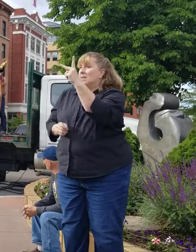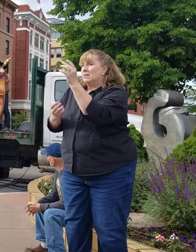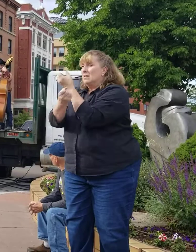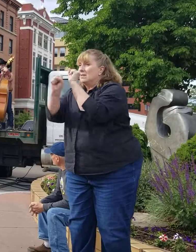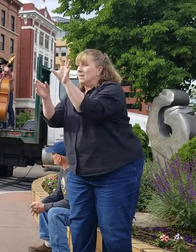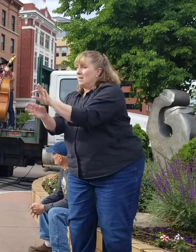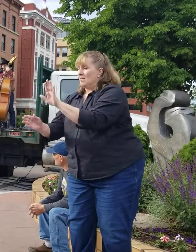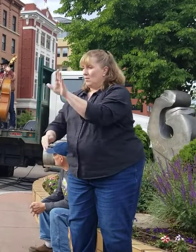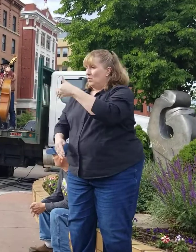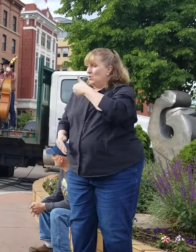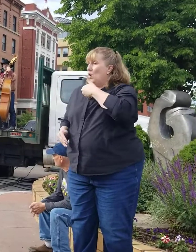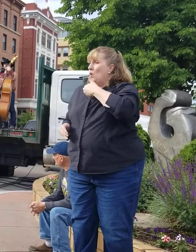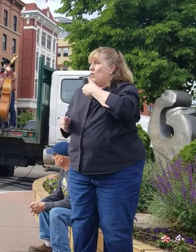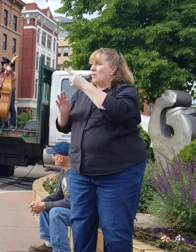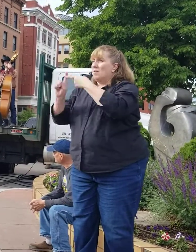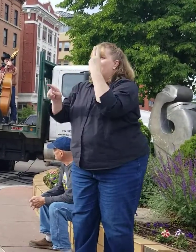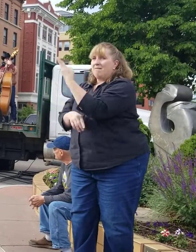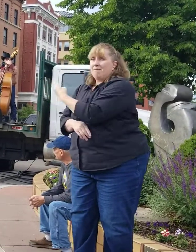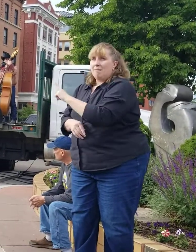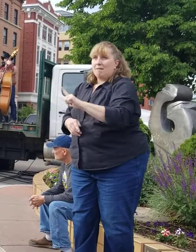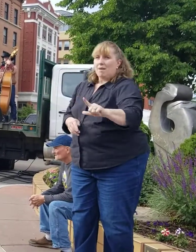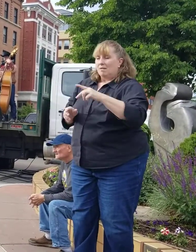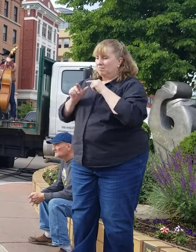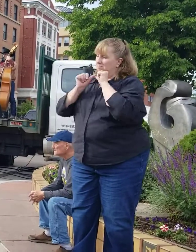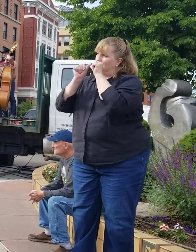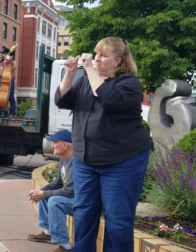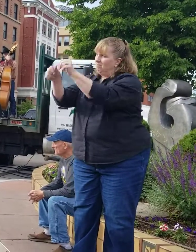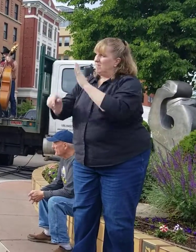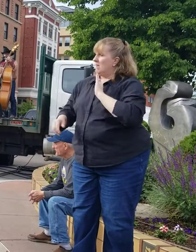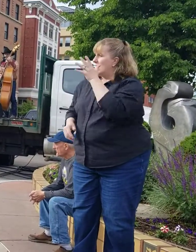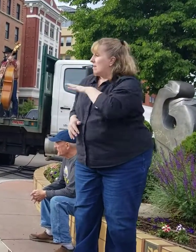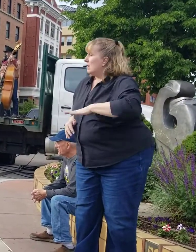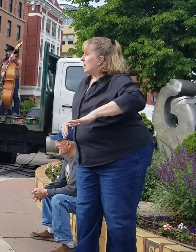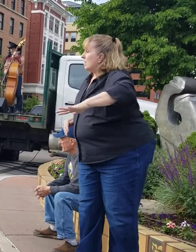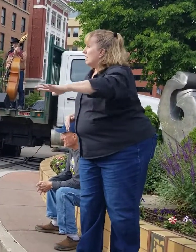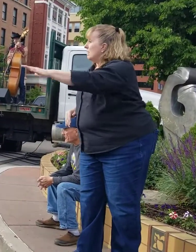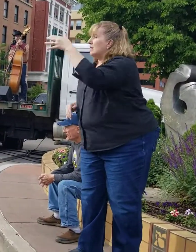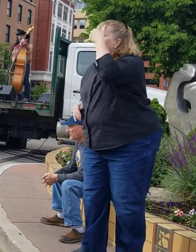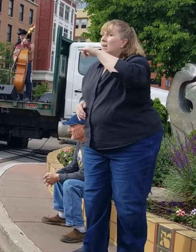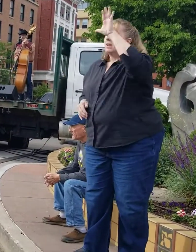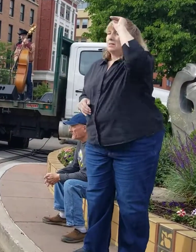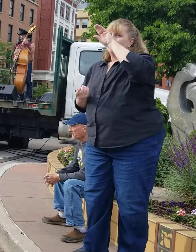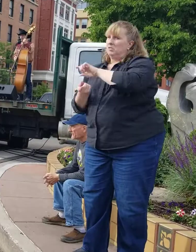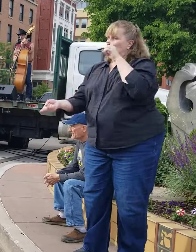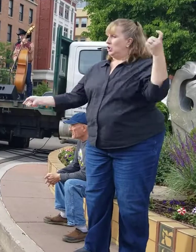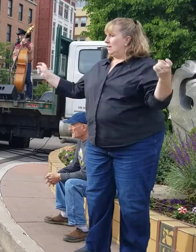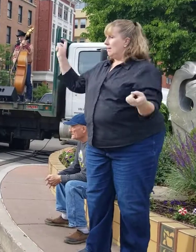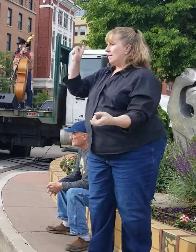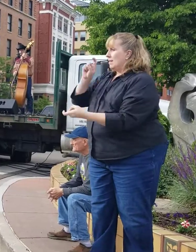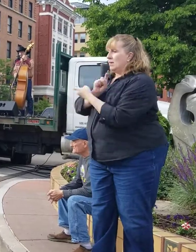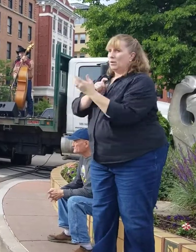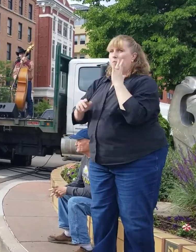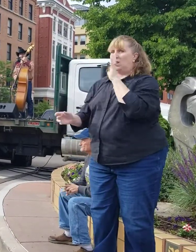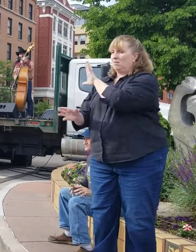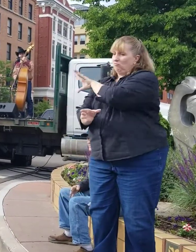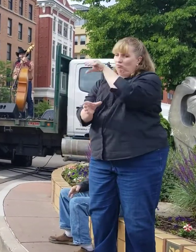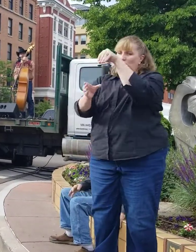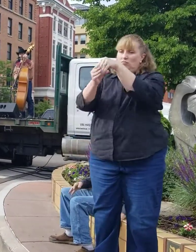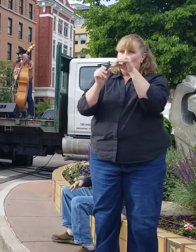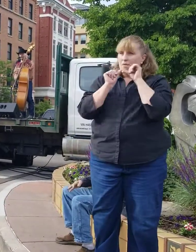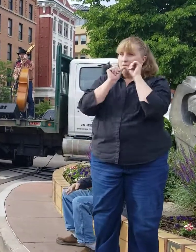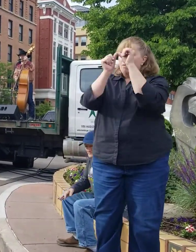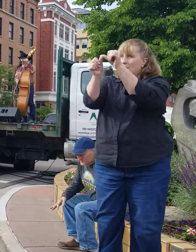hell, riding on the rain. Think how we're changing ways today, you're with us, you who are